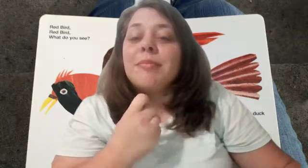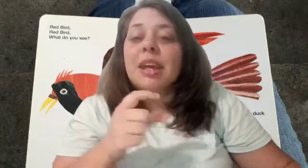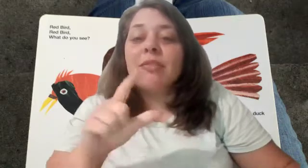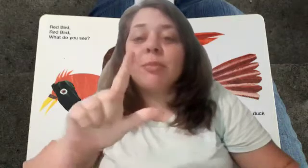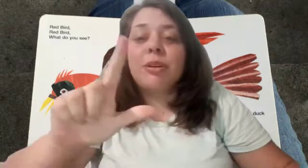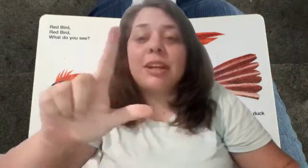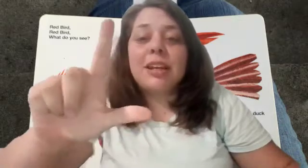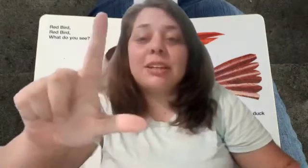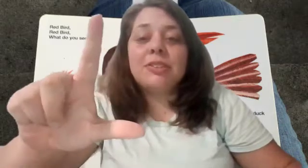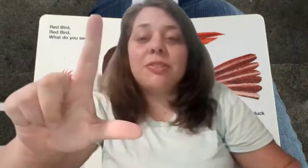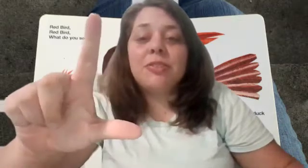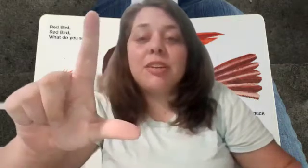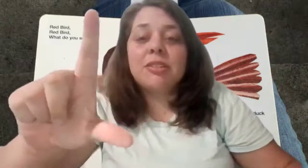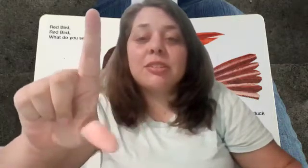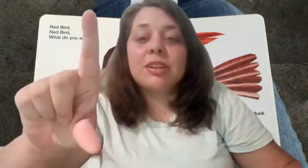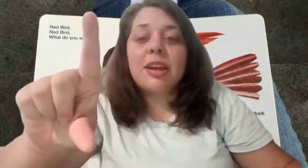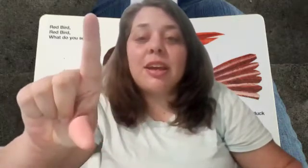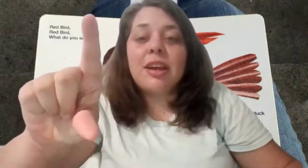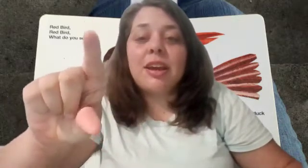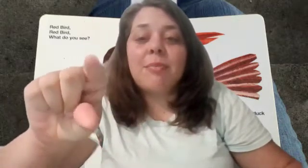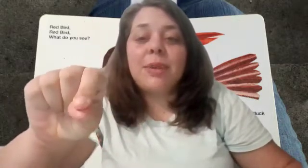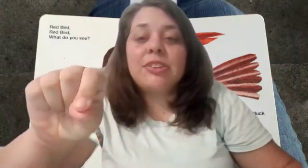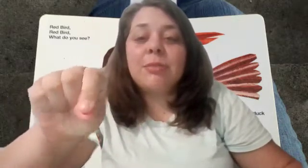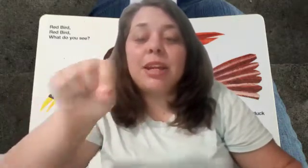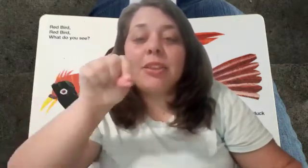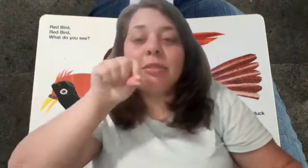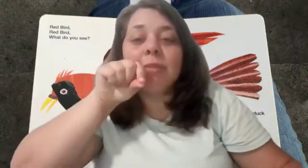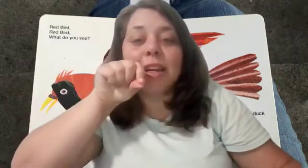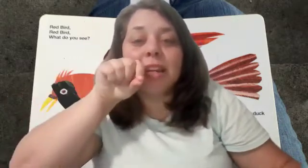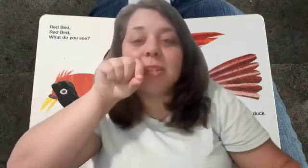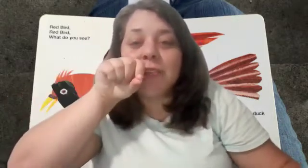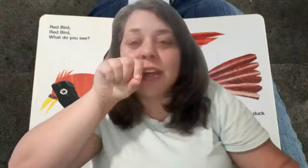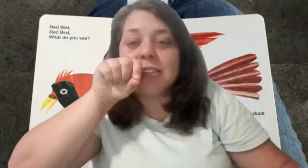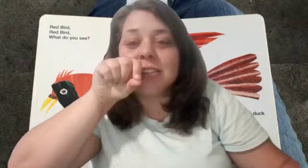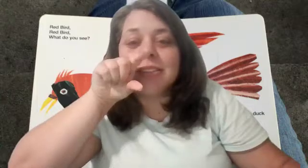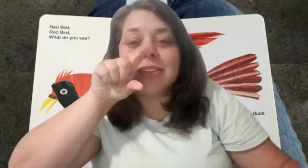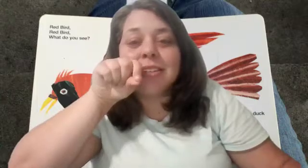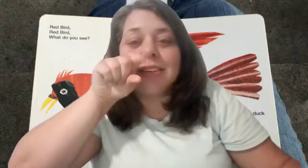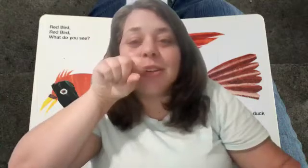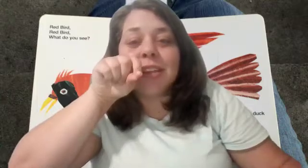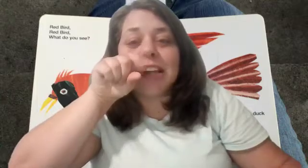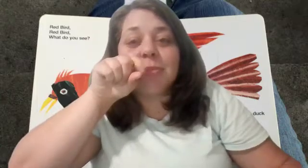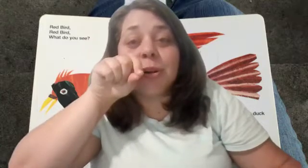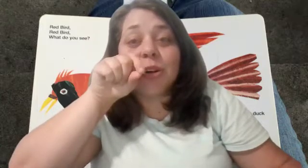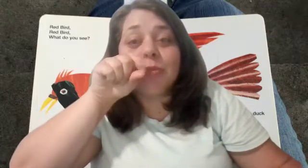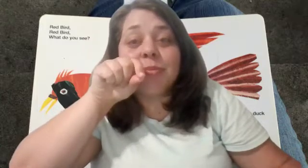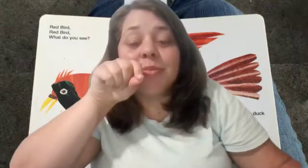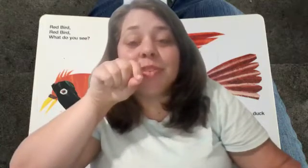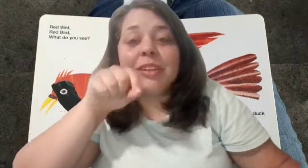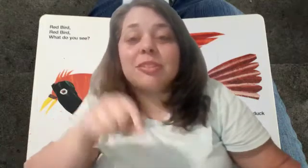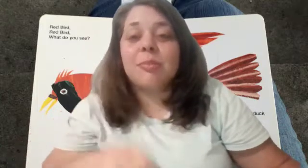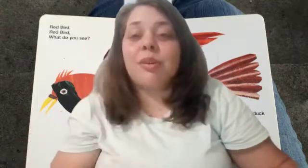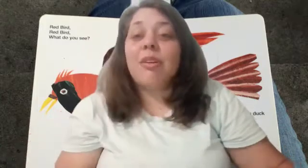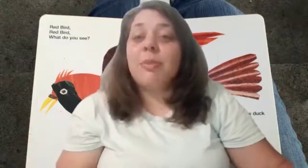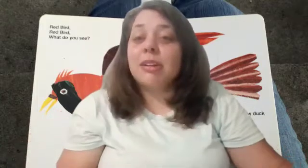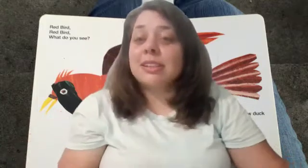Red. And for bird, I take these two fingers and pinch them together right next to my face. And that's bird.